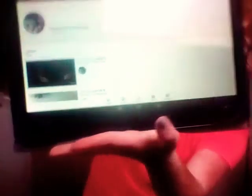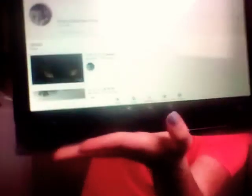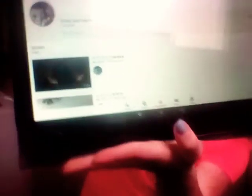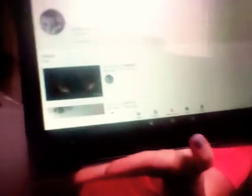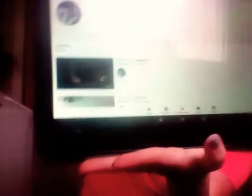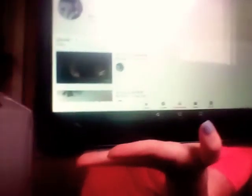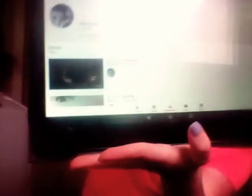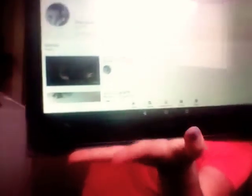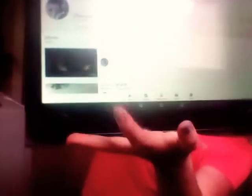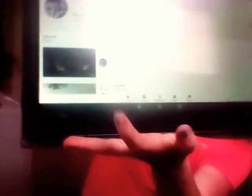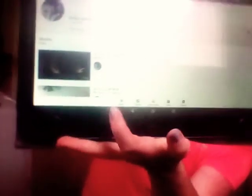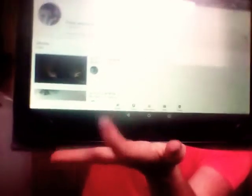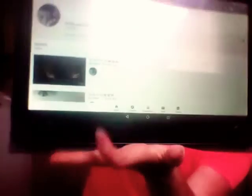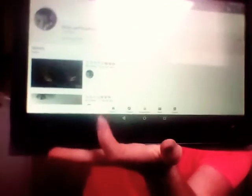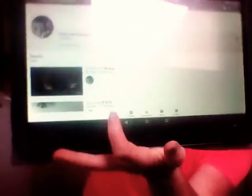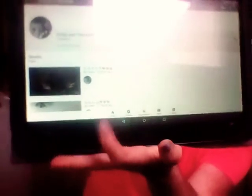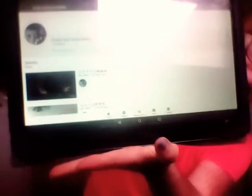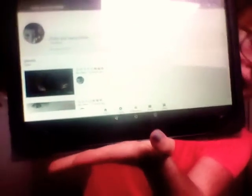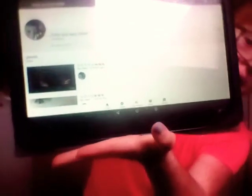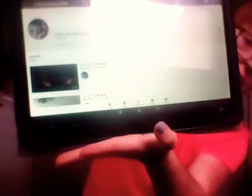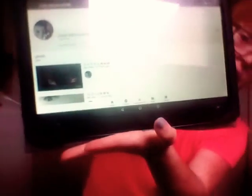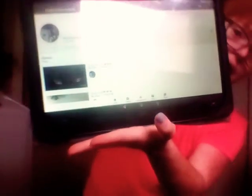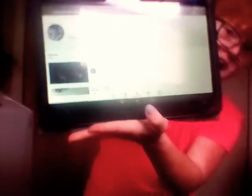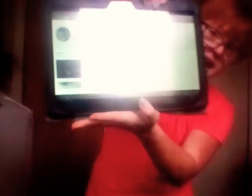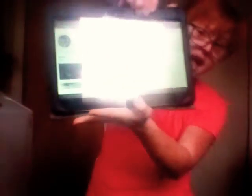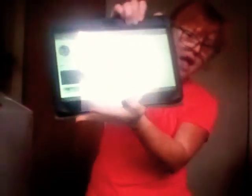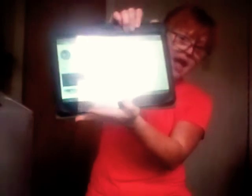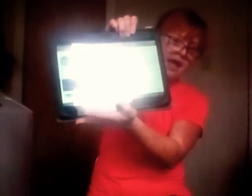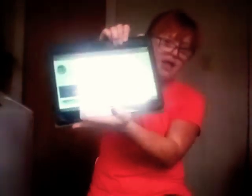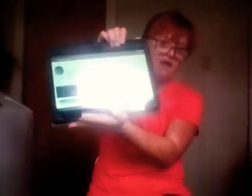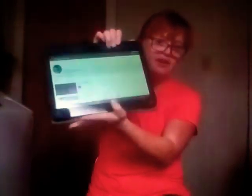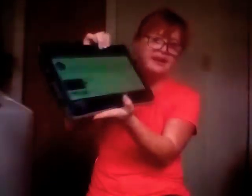Go on, Neil. Oh, Halloween a video.